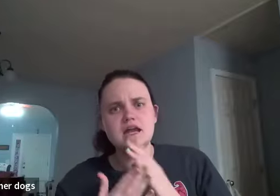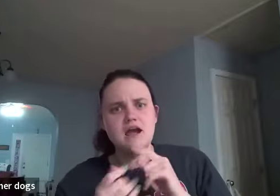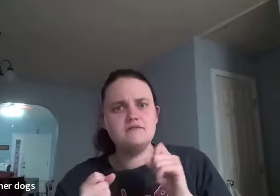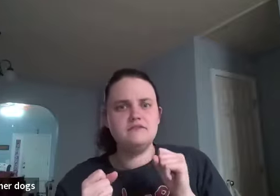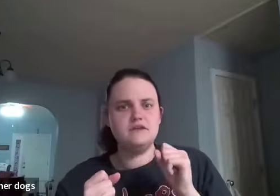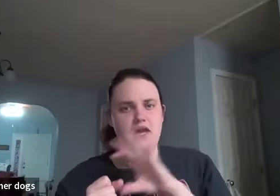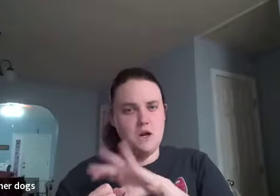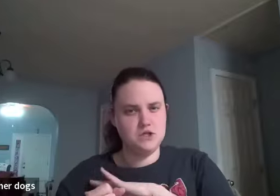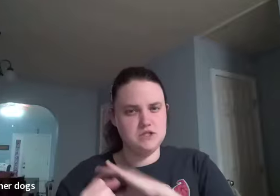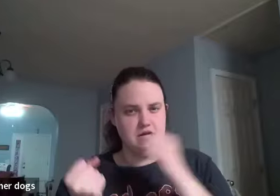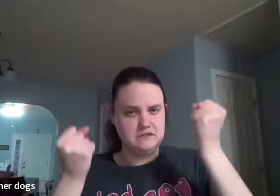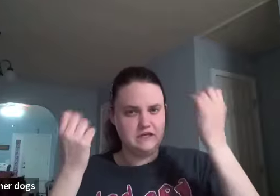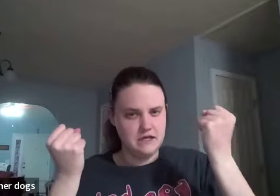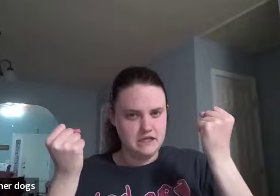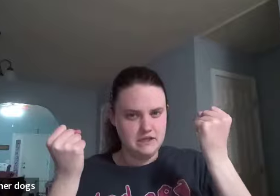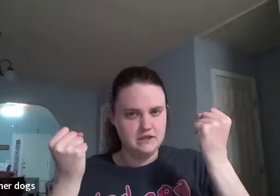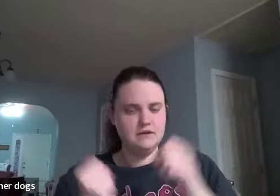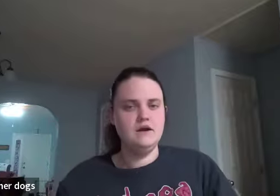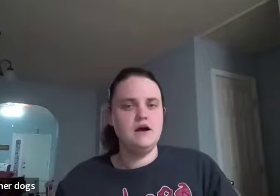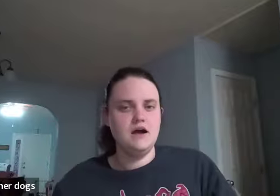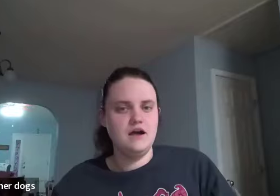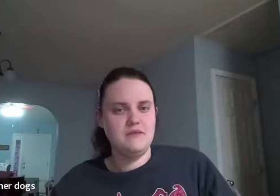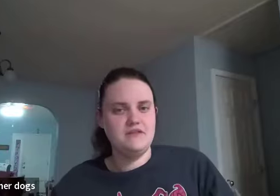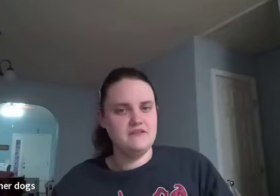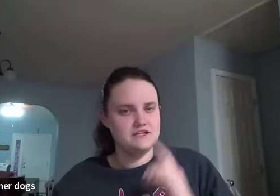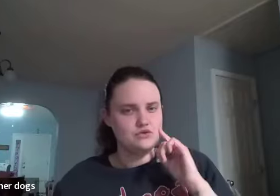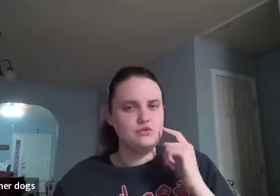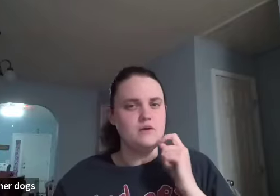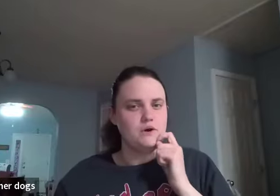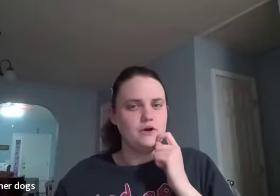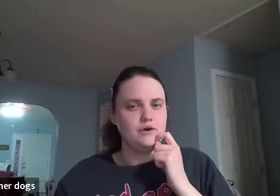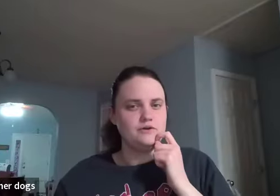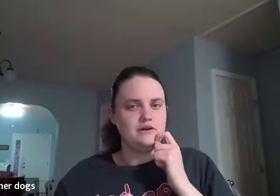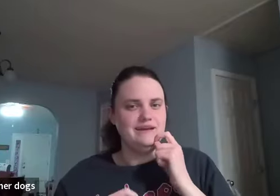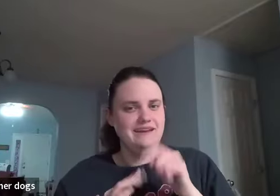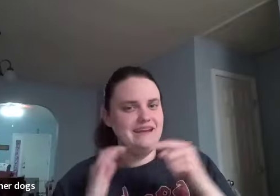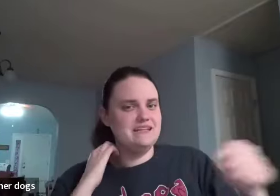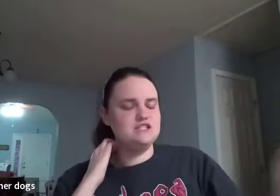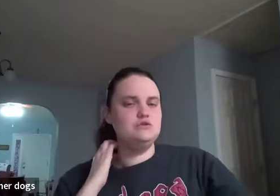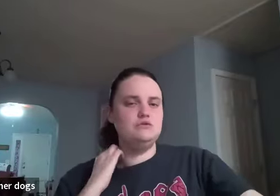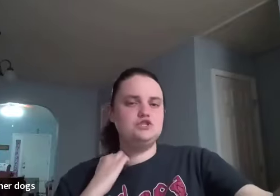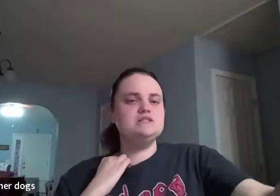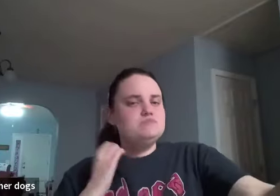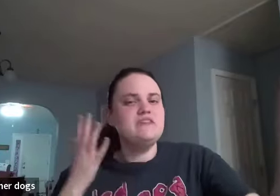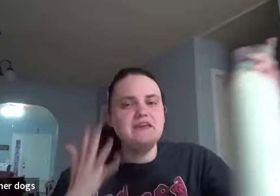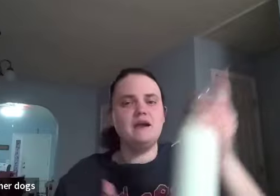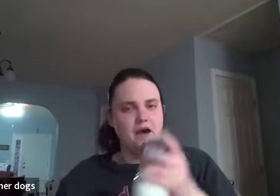that have like the characters now signing. I think that is cool that we're getting into just thinking about